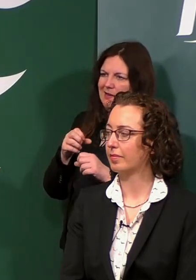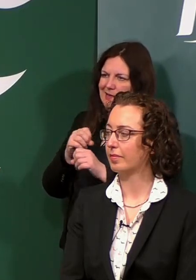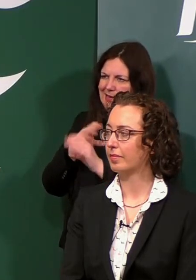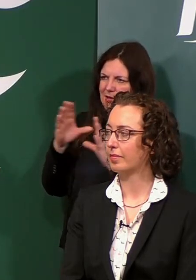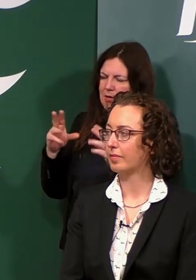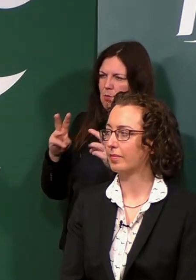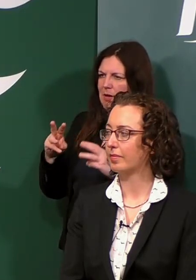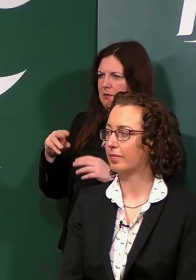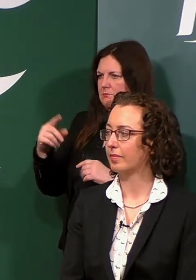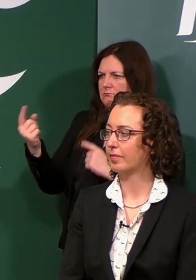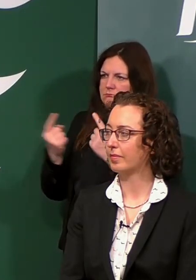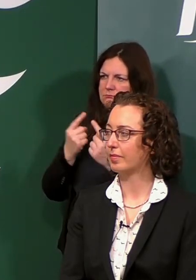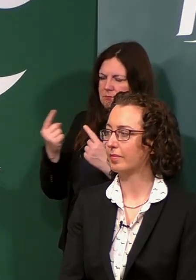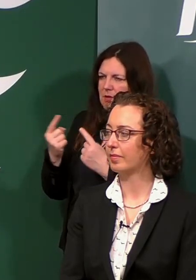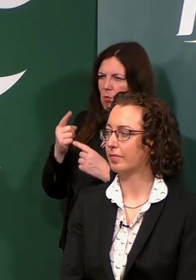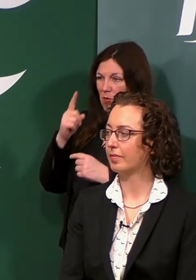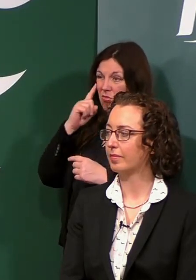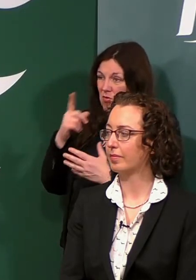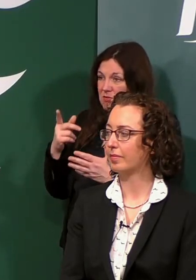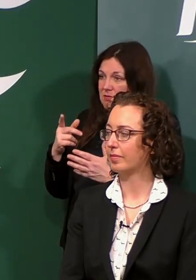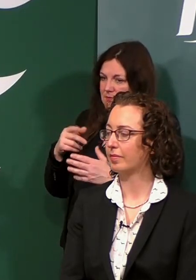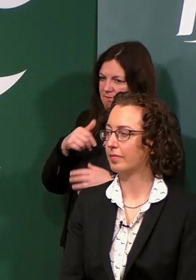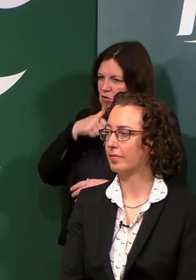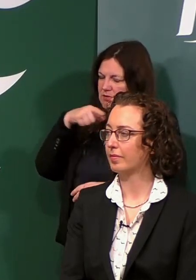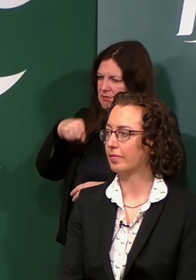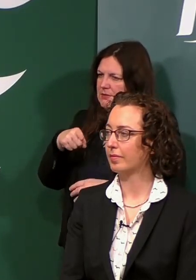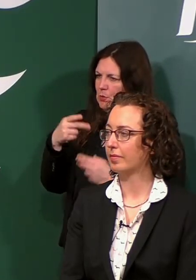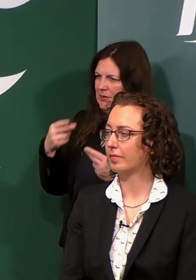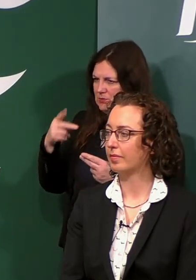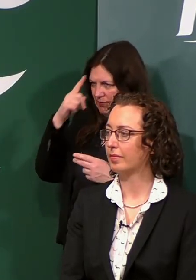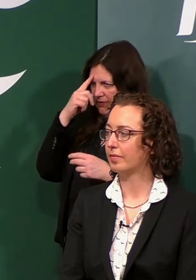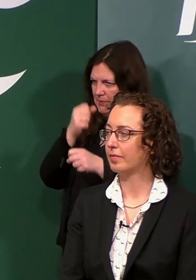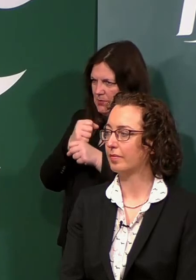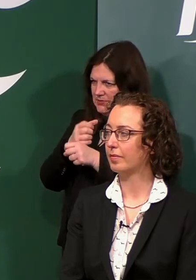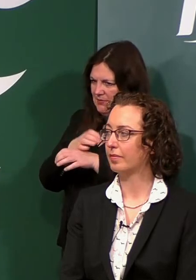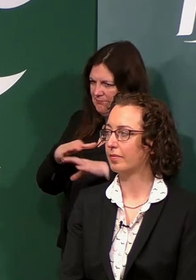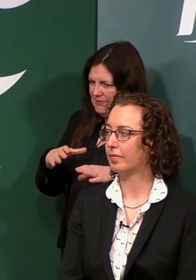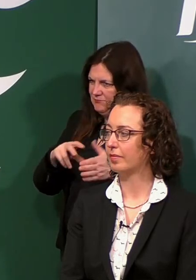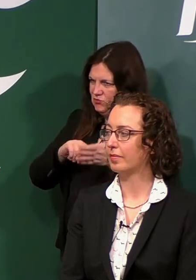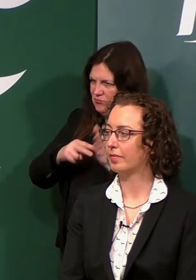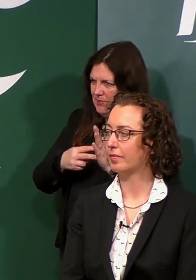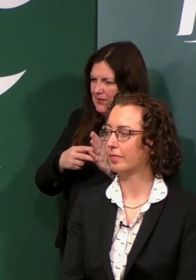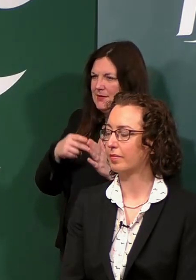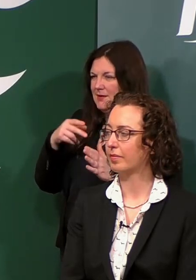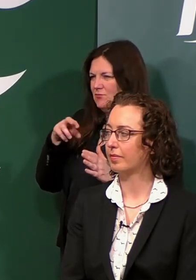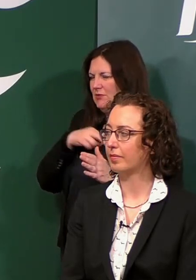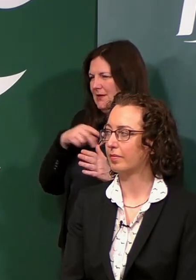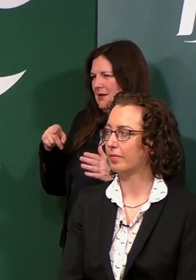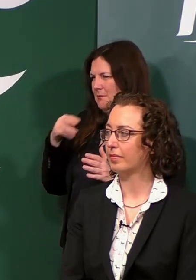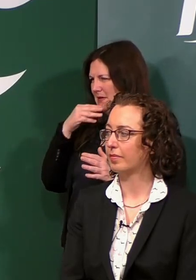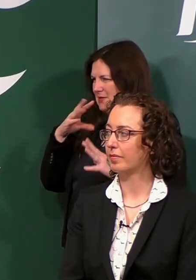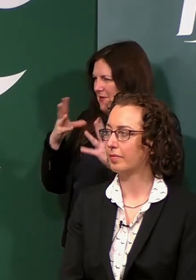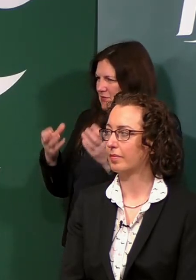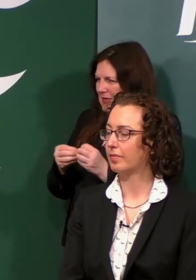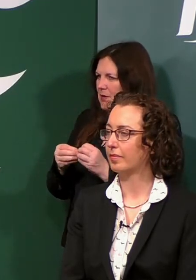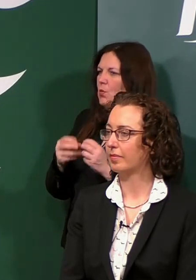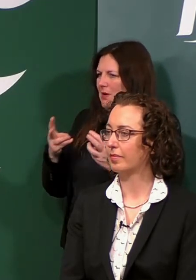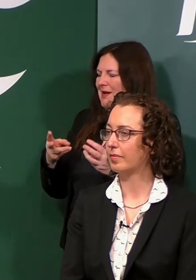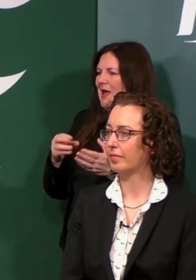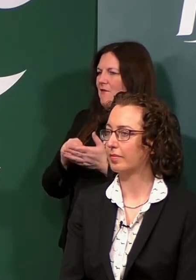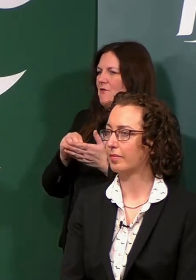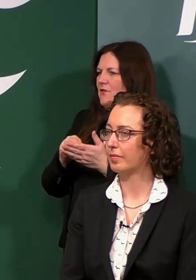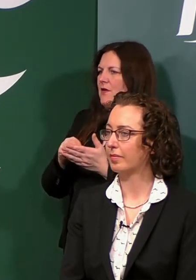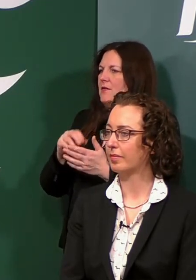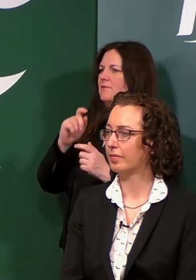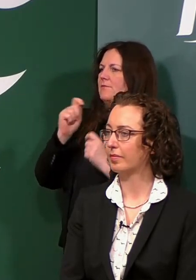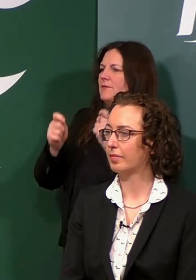when we had originally thought. Notwithstanding the paediatric has come in since that plan was put in place. So we're putting all that together, and we'll have that next week. We're not